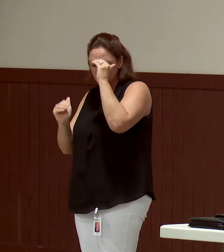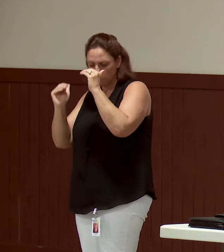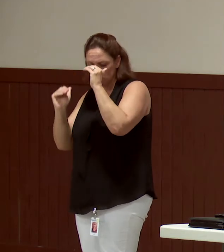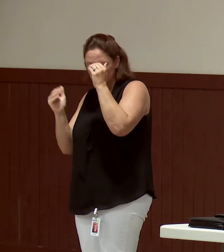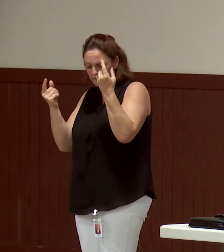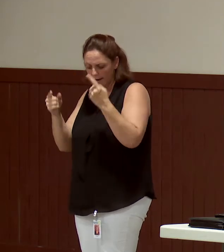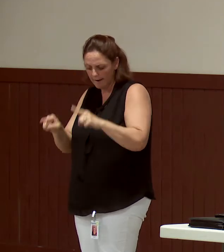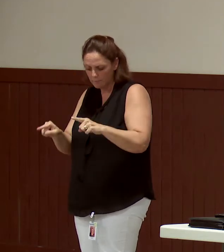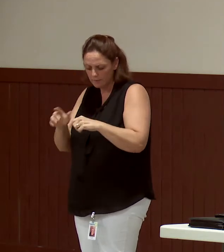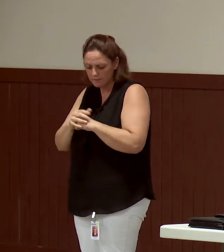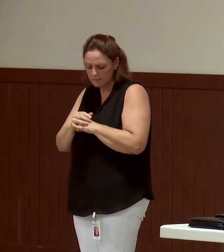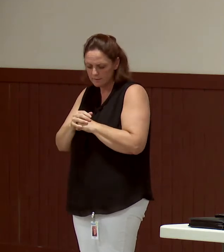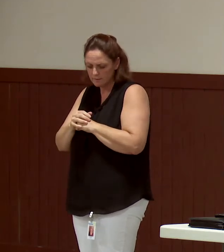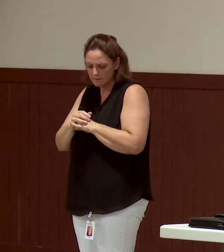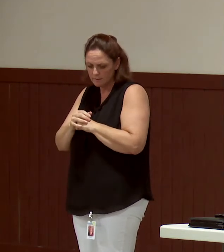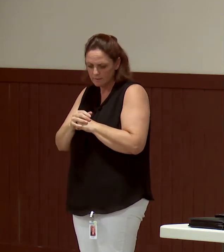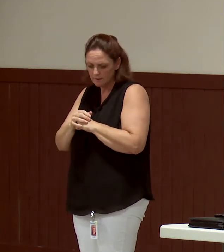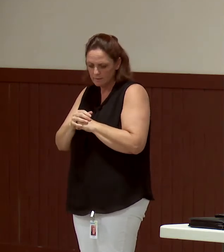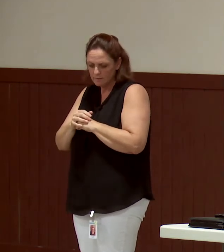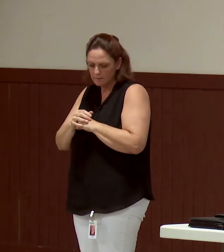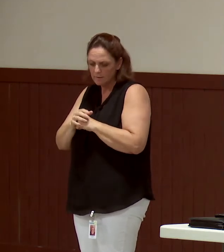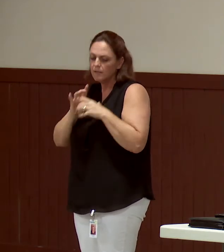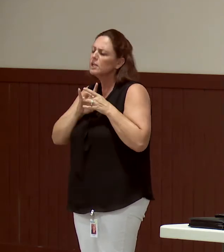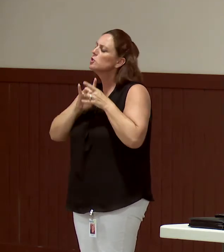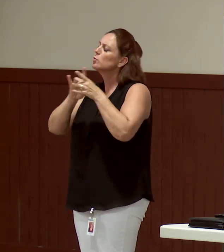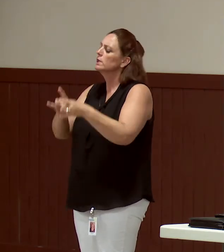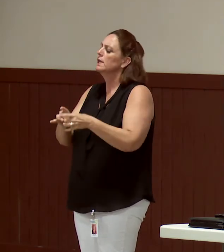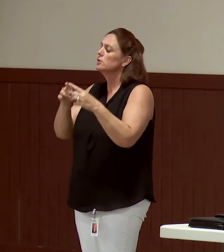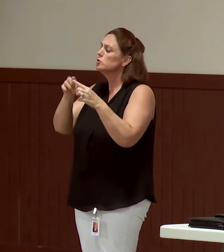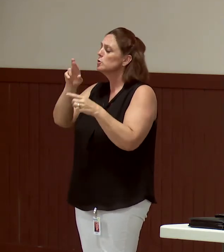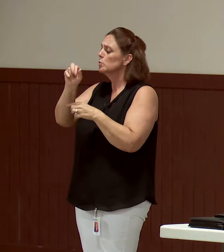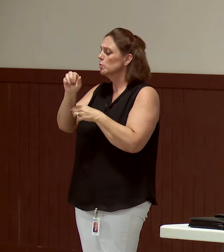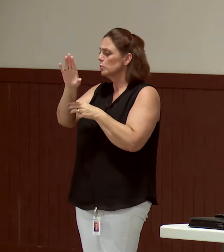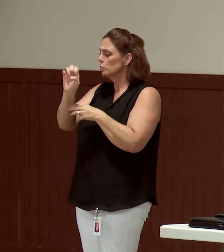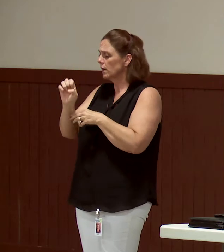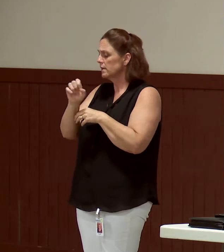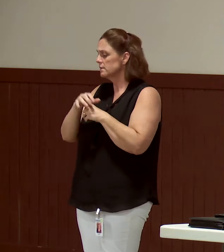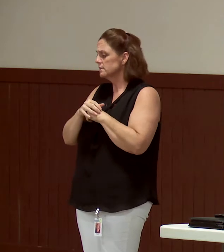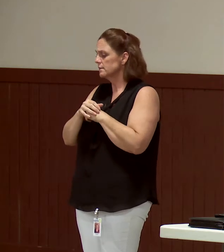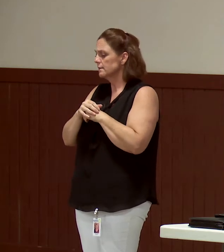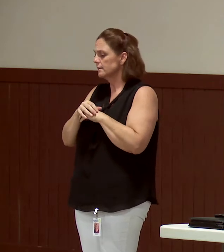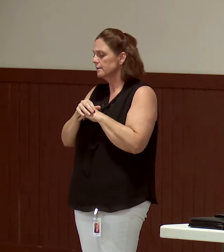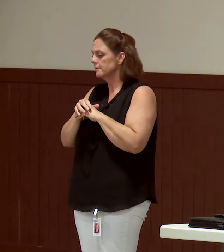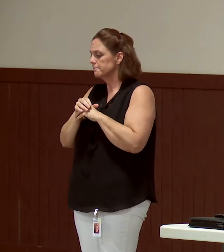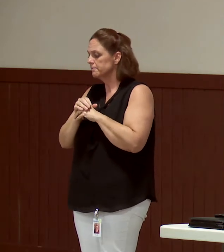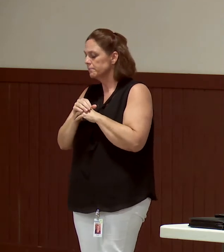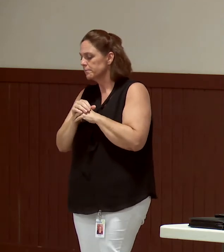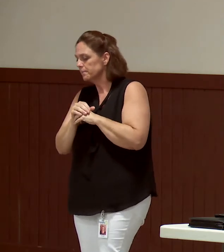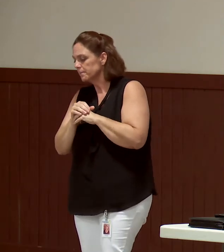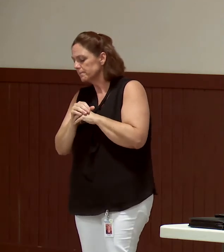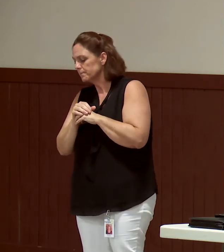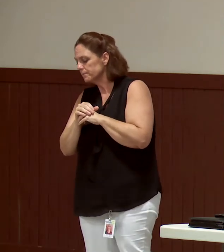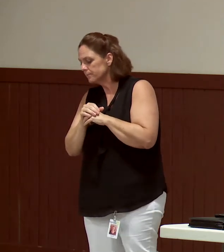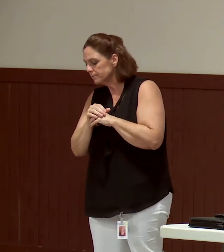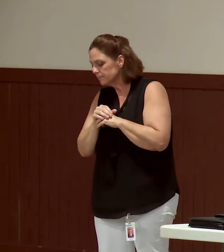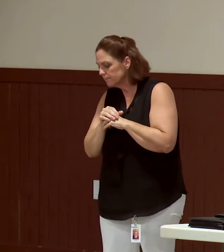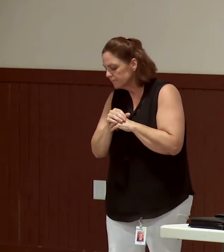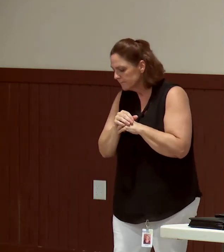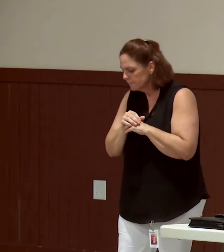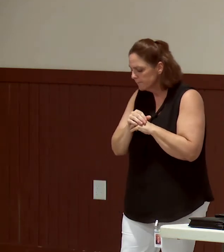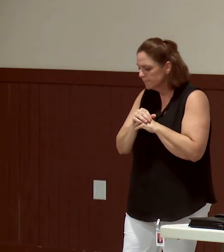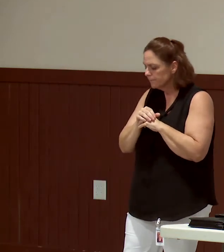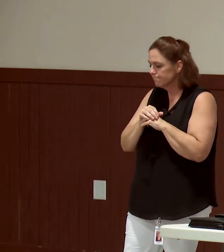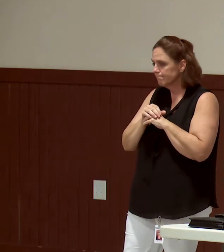also, of course, extend outside of race. So we can use things like the qualified census tract to determine how to direct funds. And